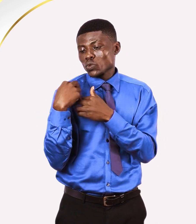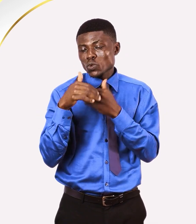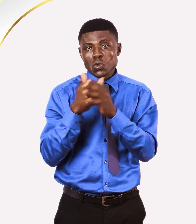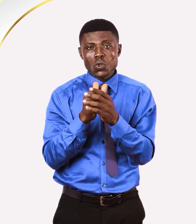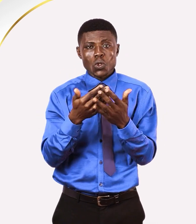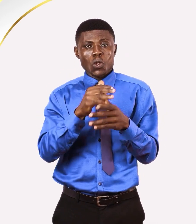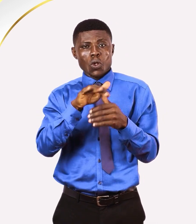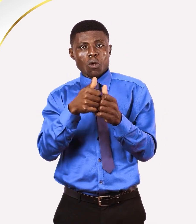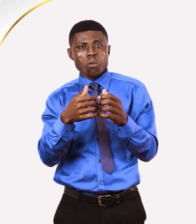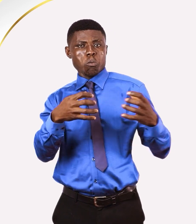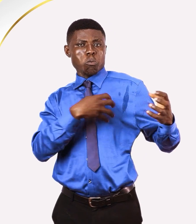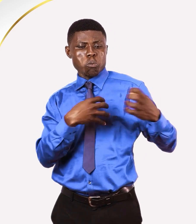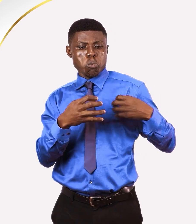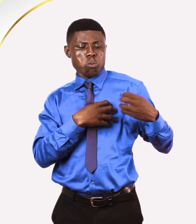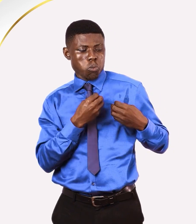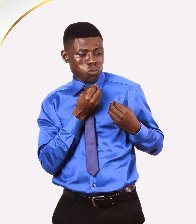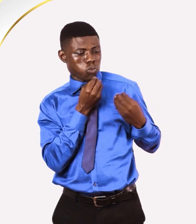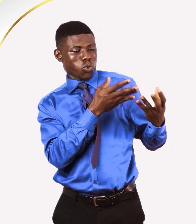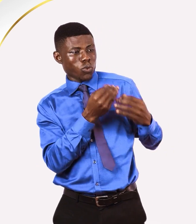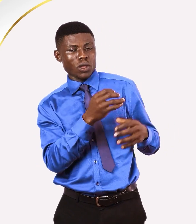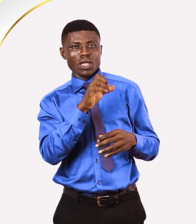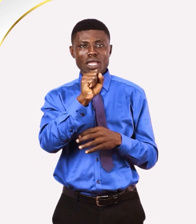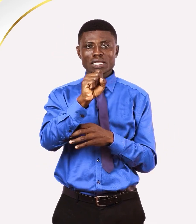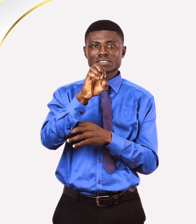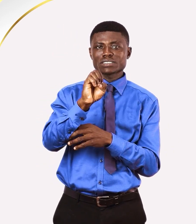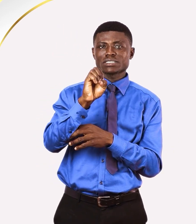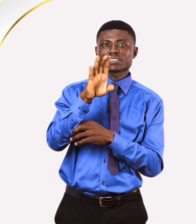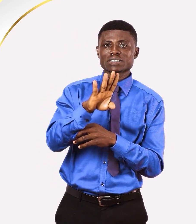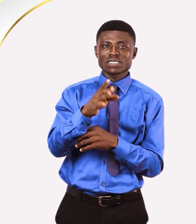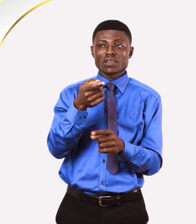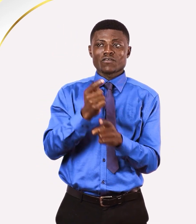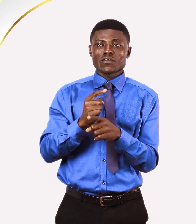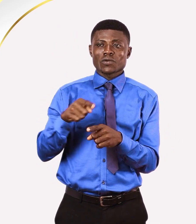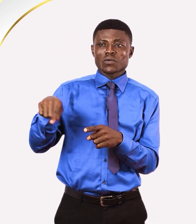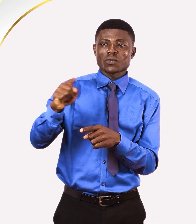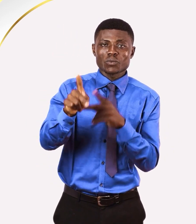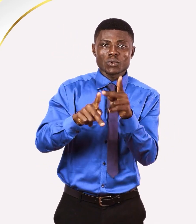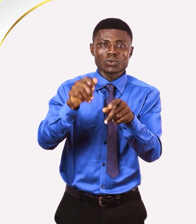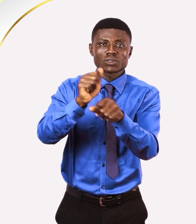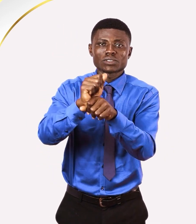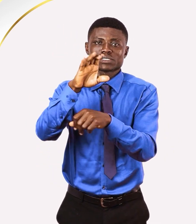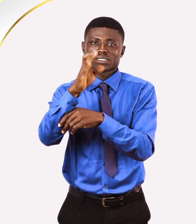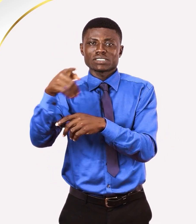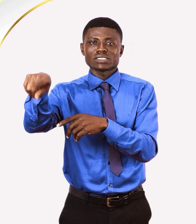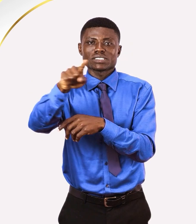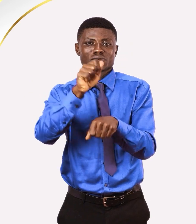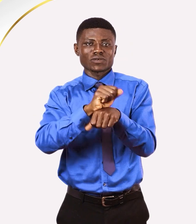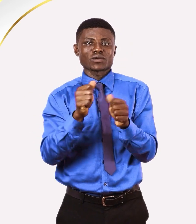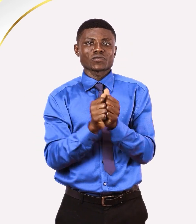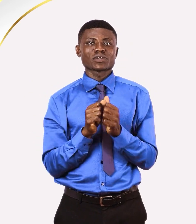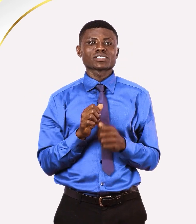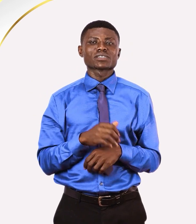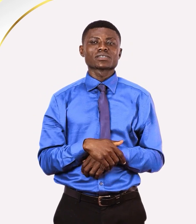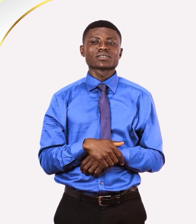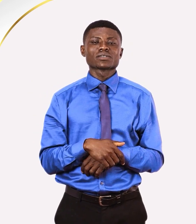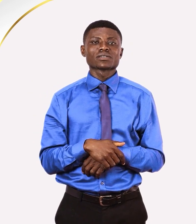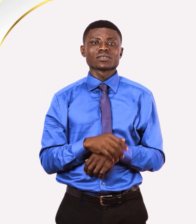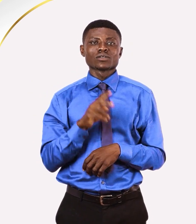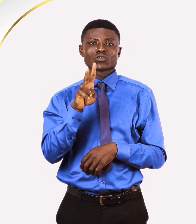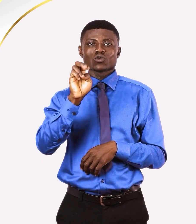charge of handling all complaints lodged with the SEC from its licensees.